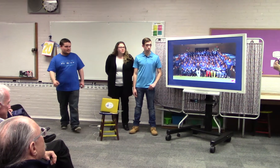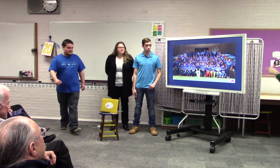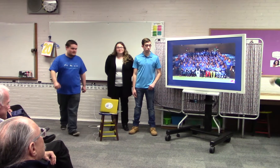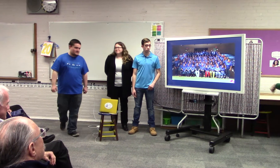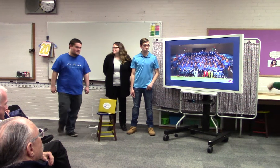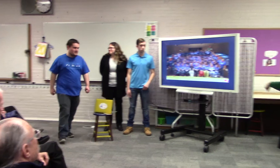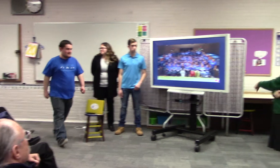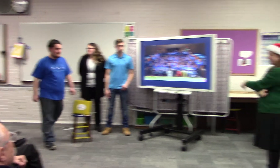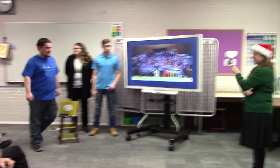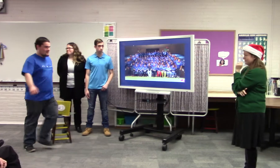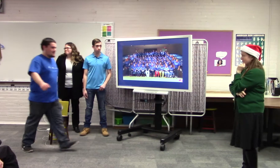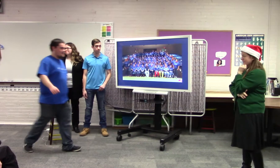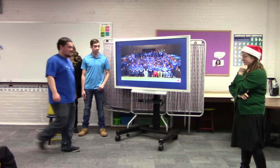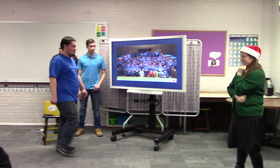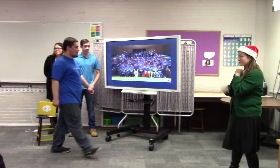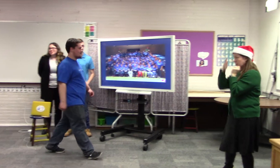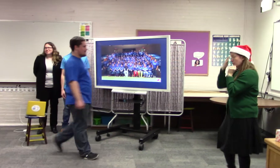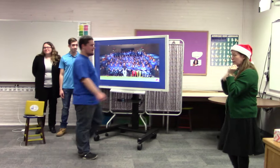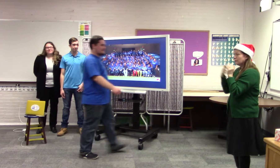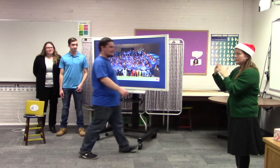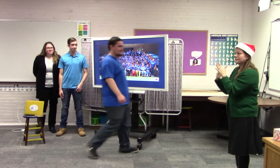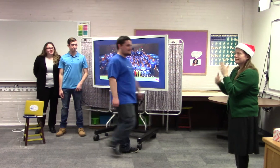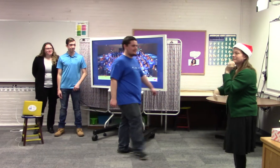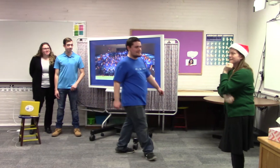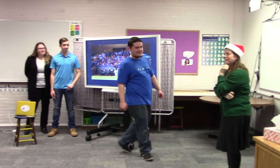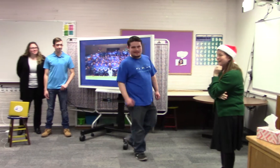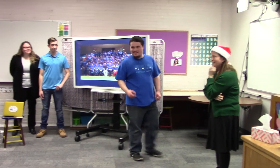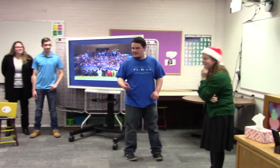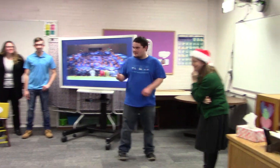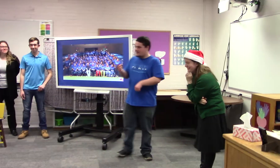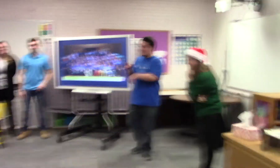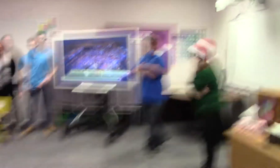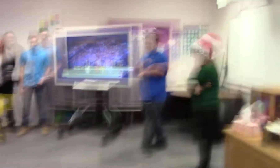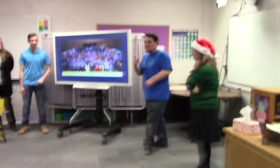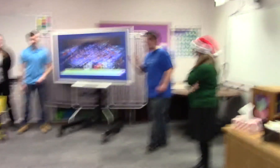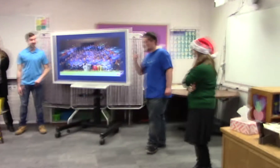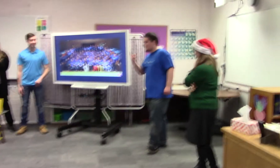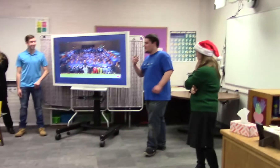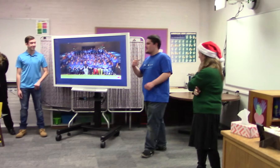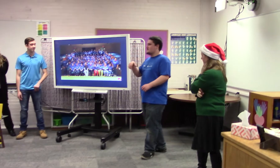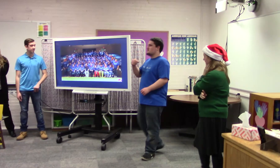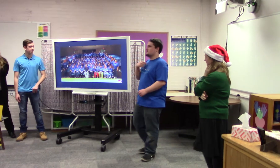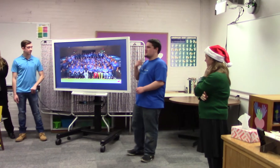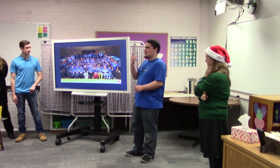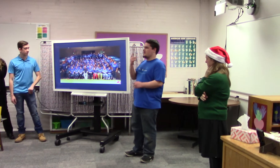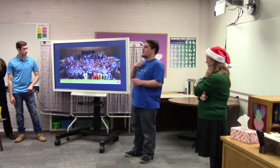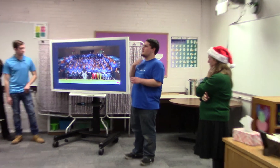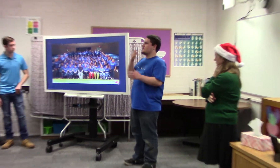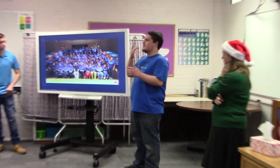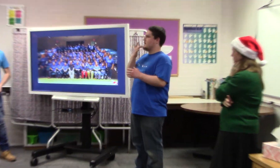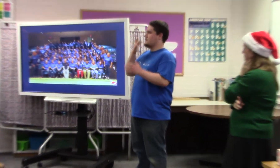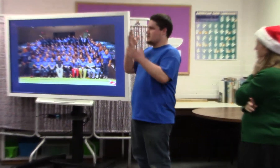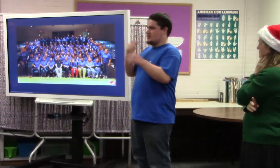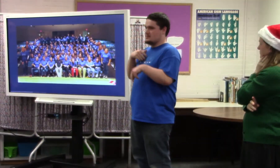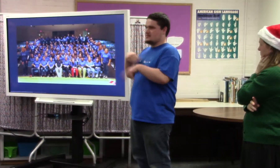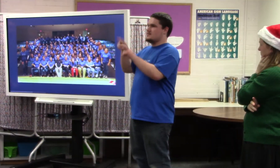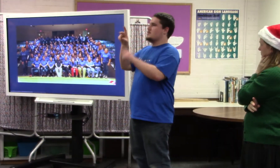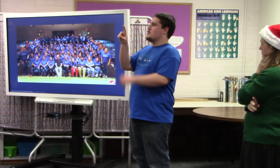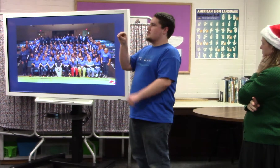Come up here. Stand up here. You know my rules. Of course, we always got to follow her rules. My favorite person